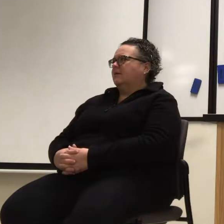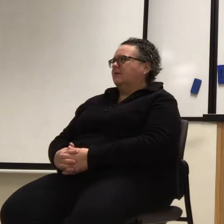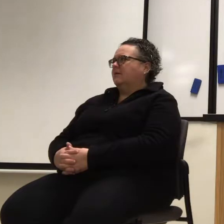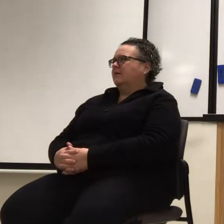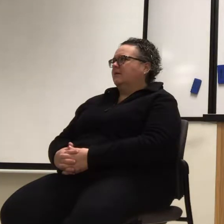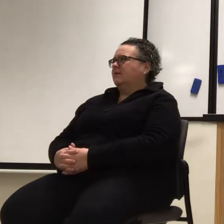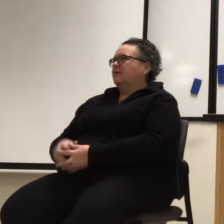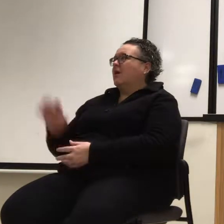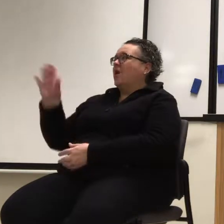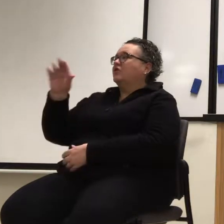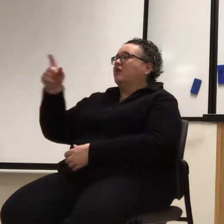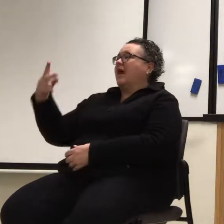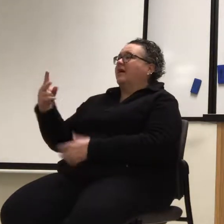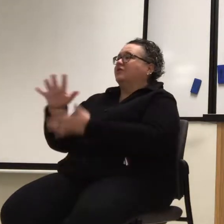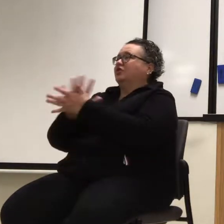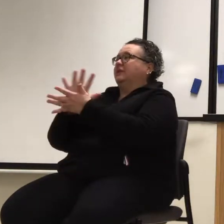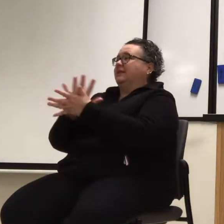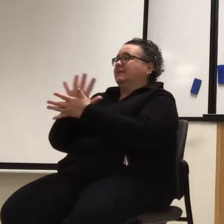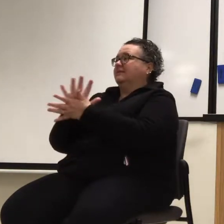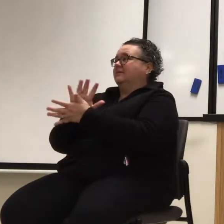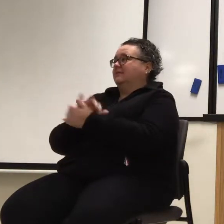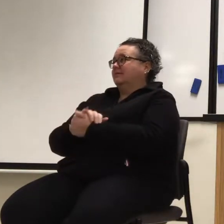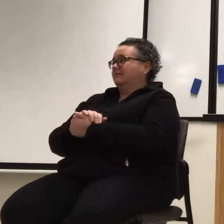On your half sheet,